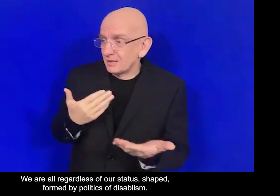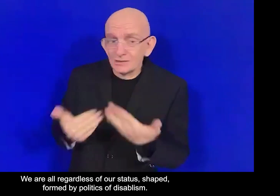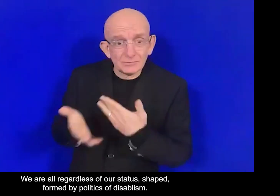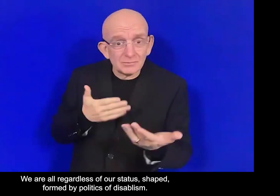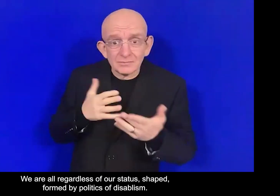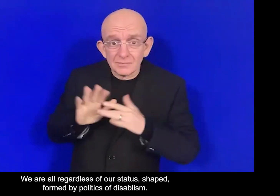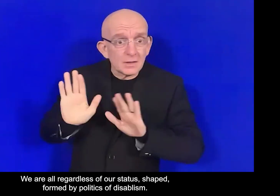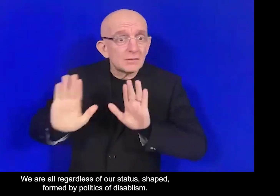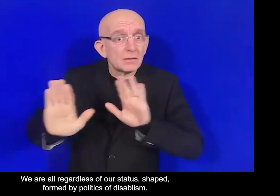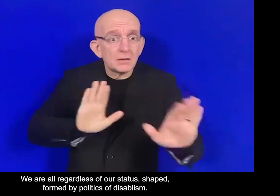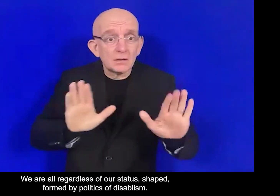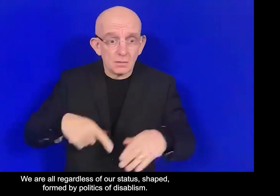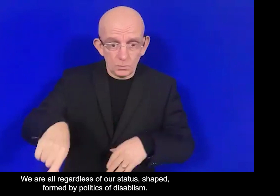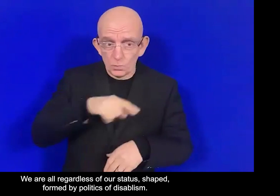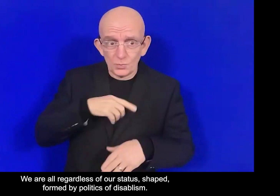politics